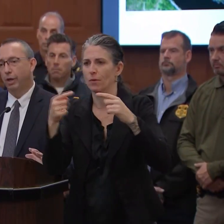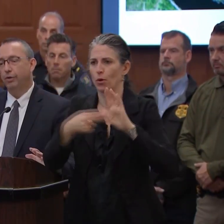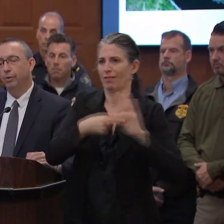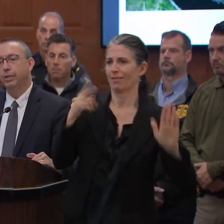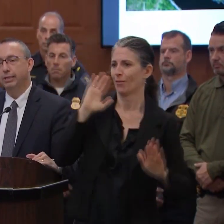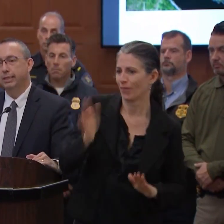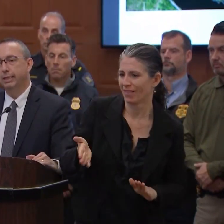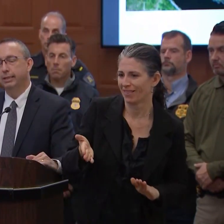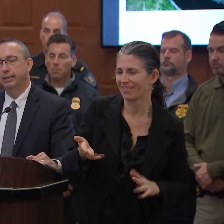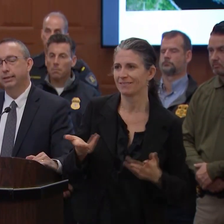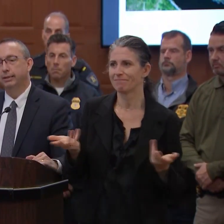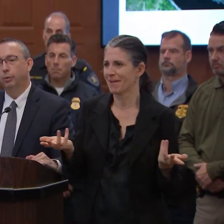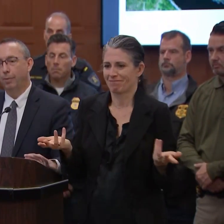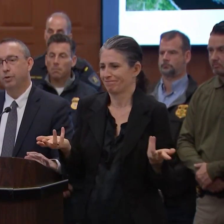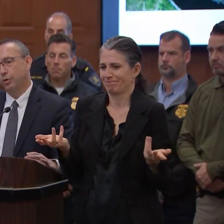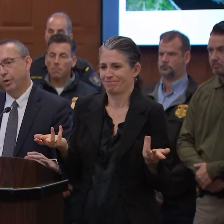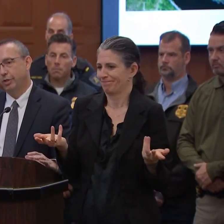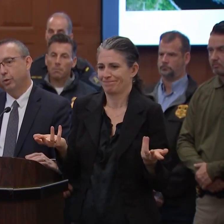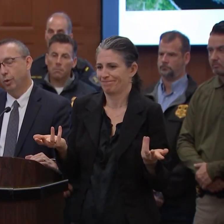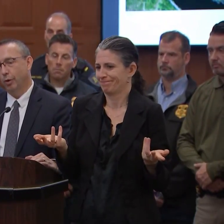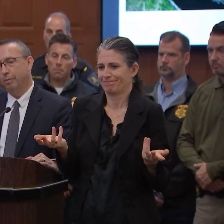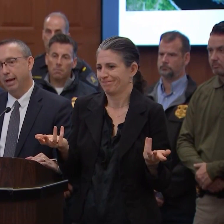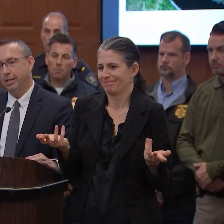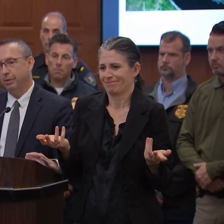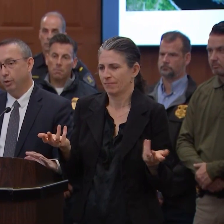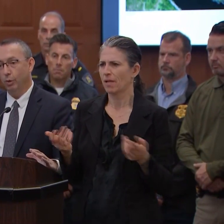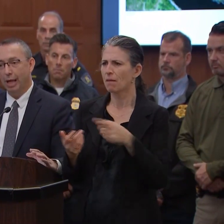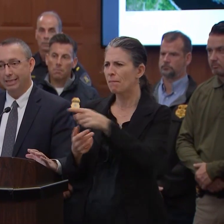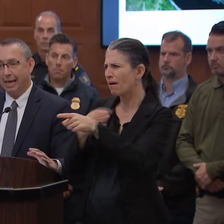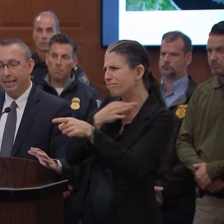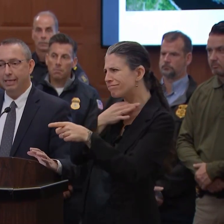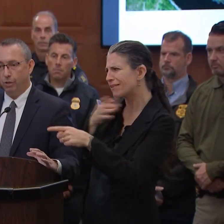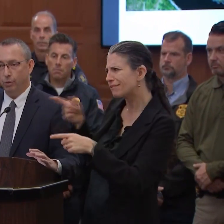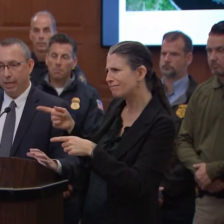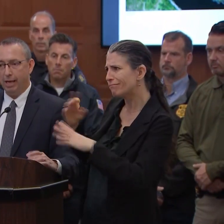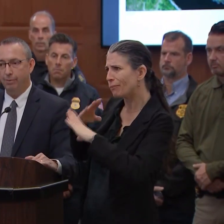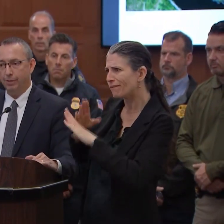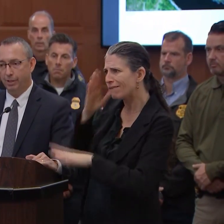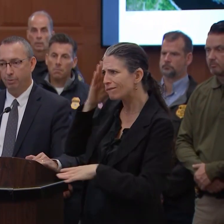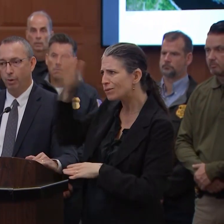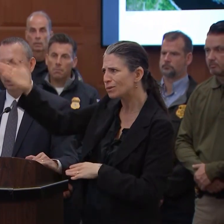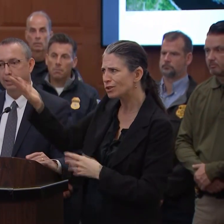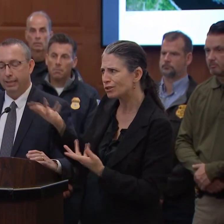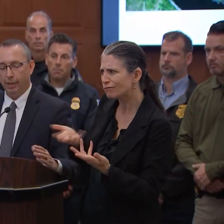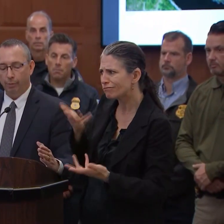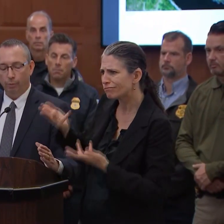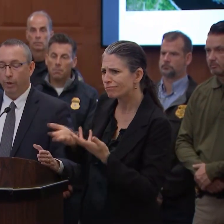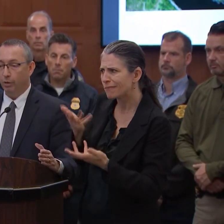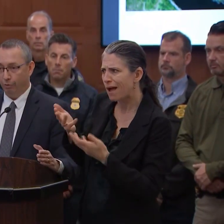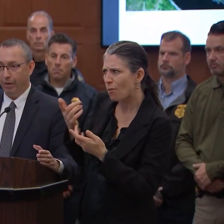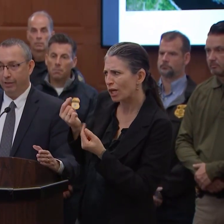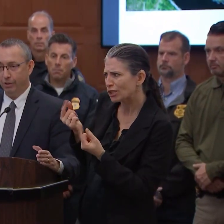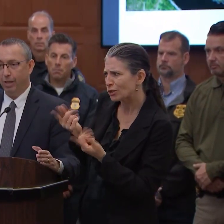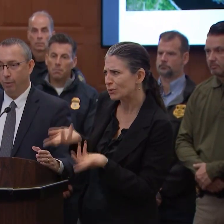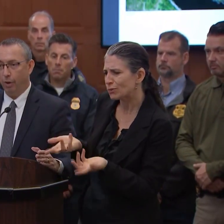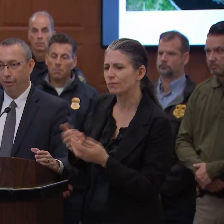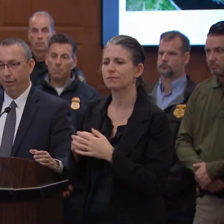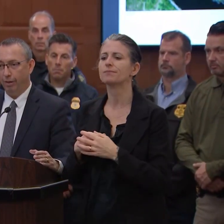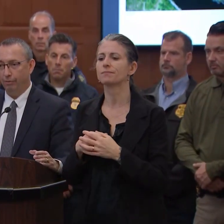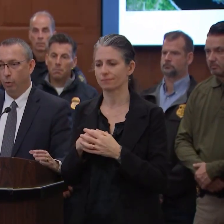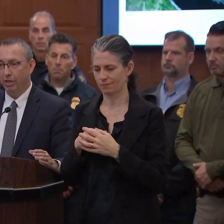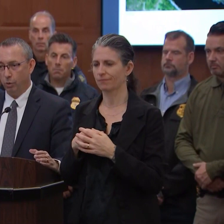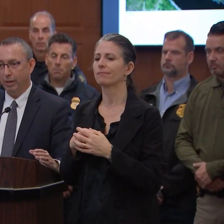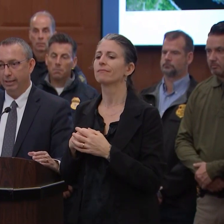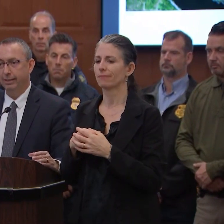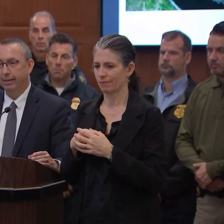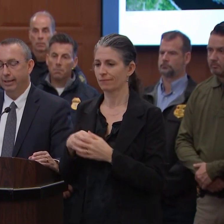I would tell you that the weapons restriction order in Maine has been utilized 82 times to this point. It went into effect on July 1